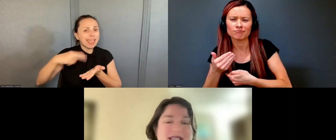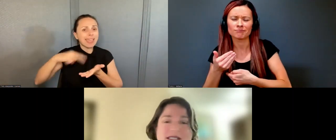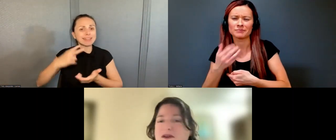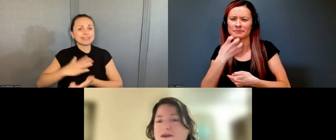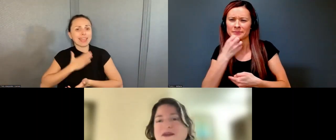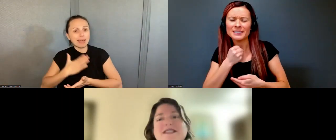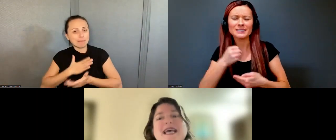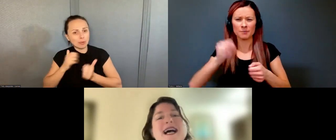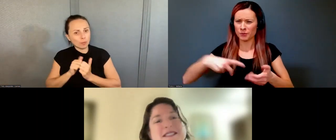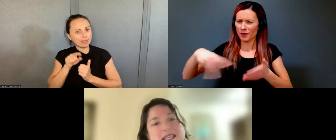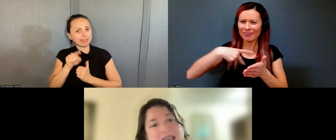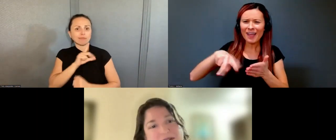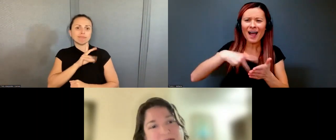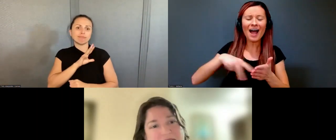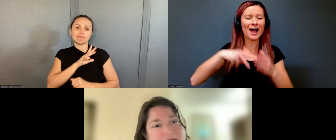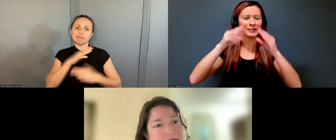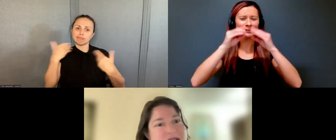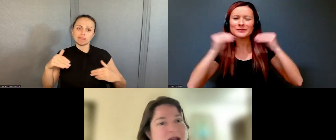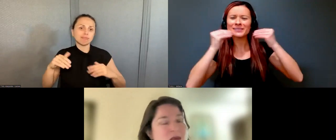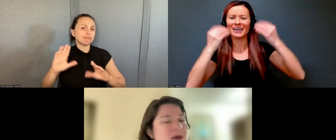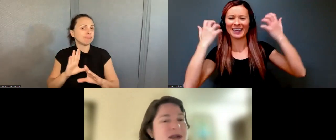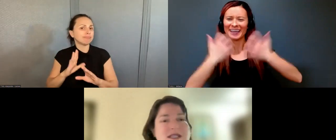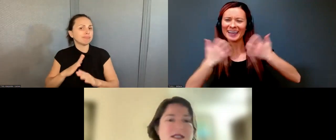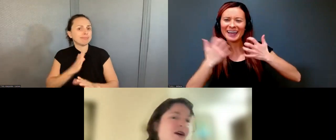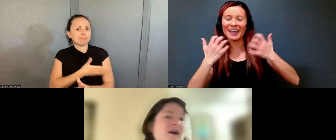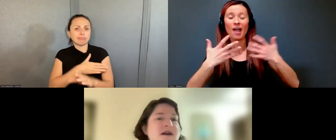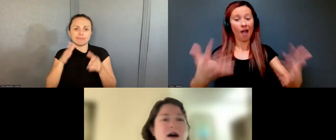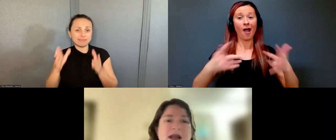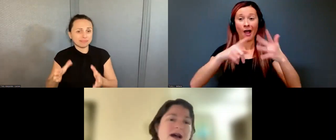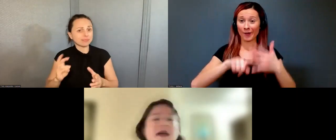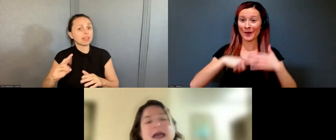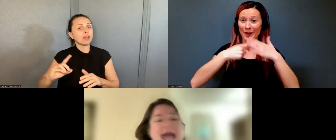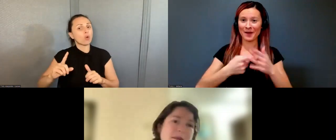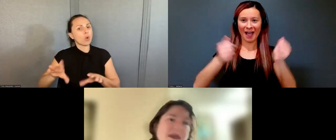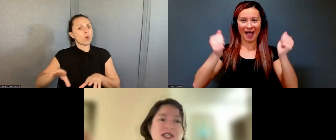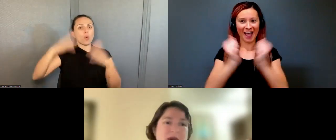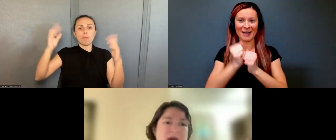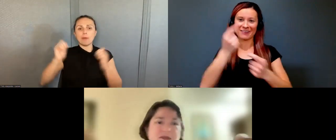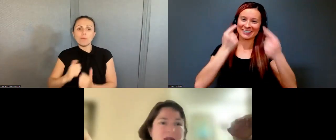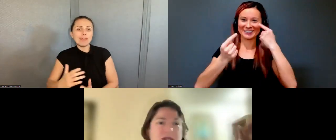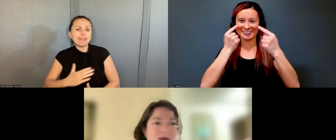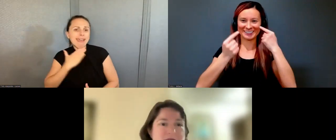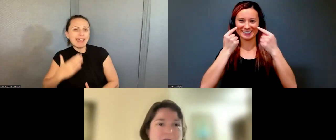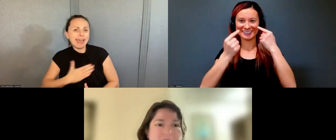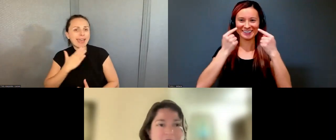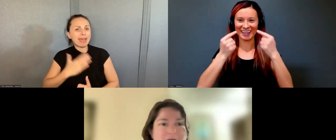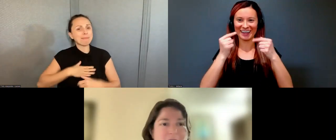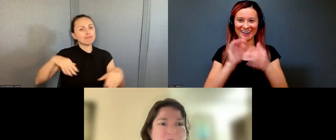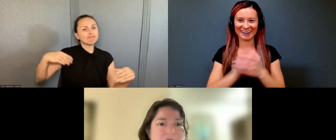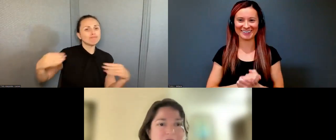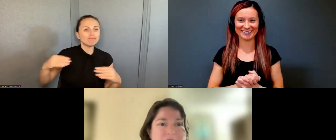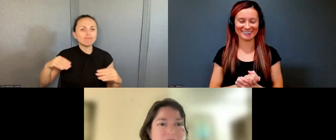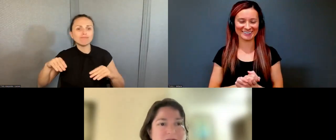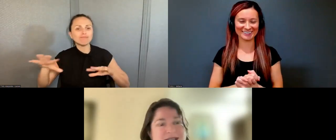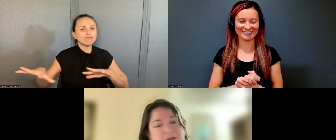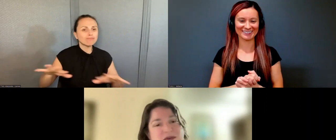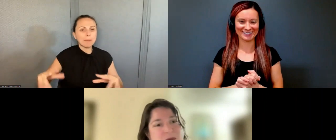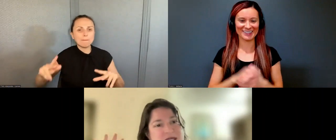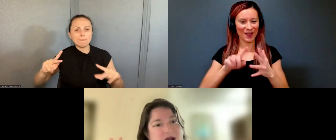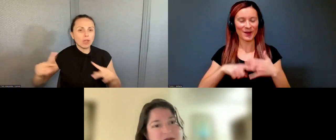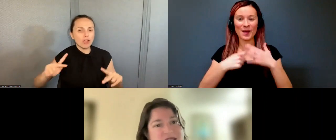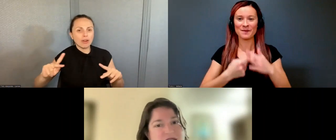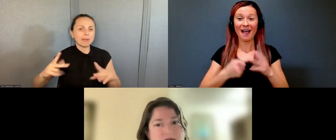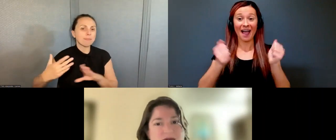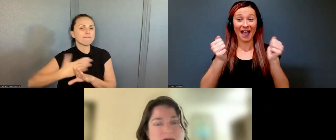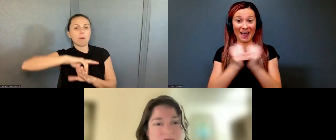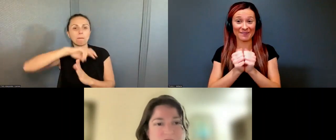with these fantastic entertainers. We wanted to start on a happy, joyful, loose party note before